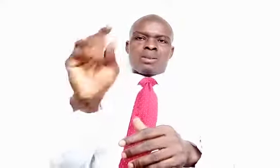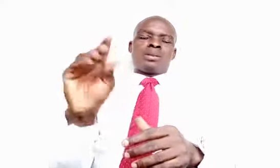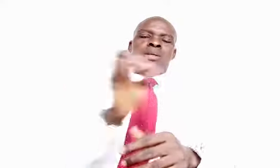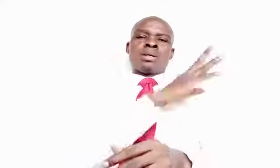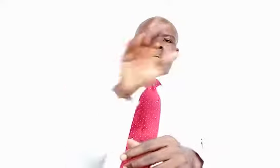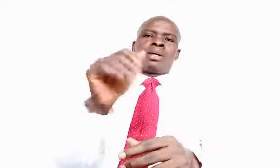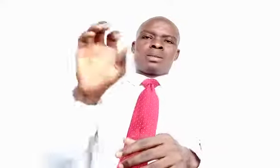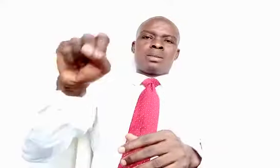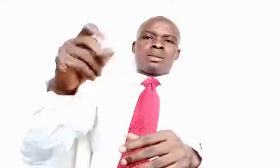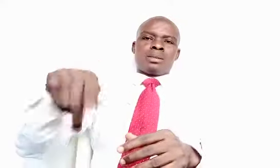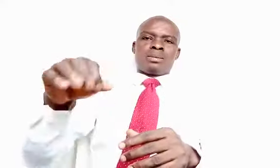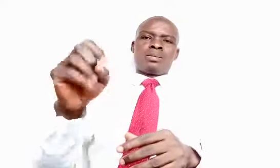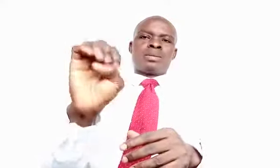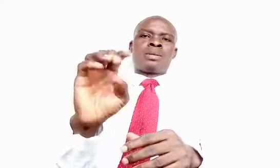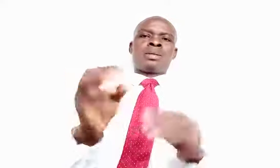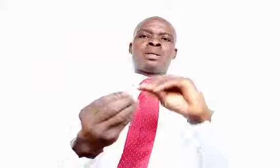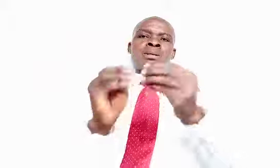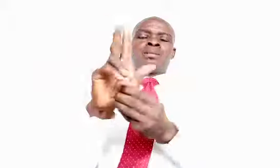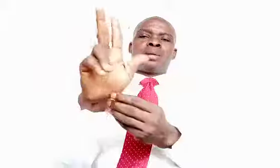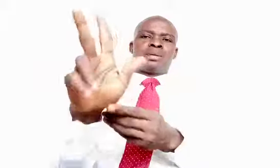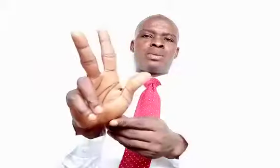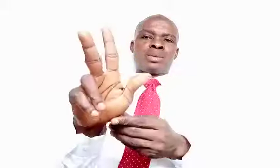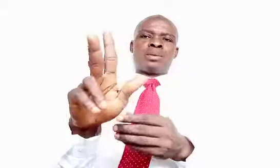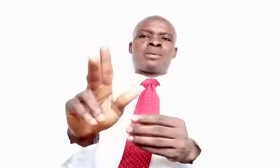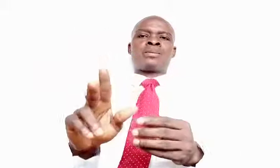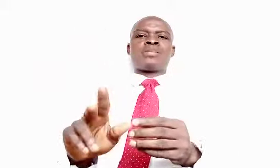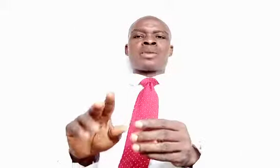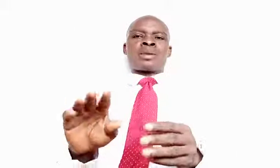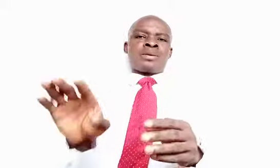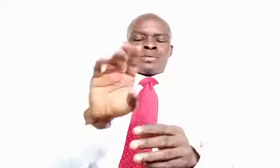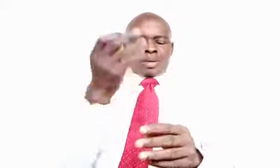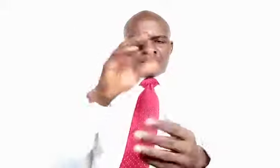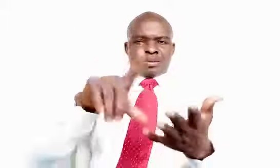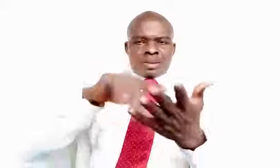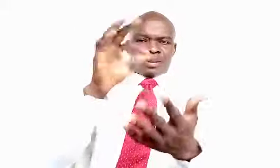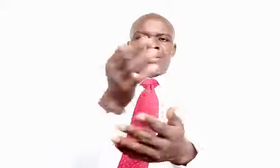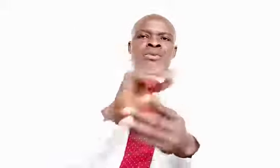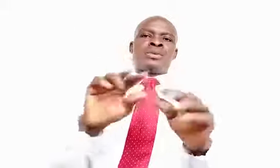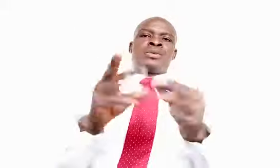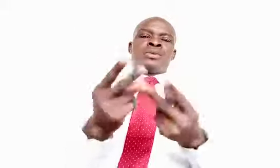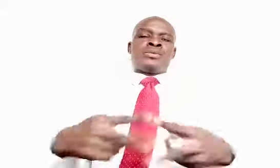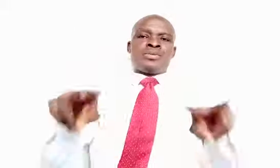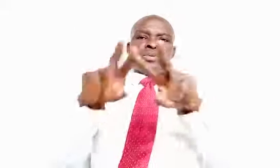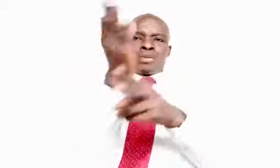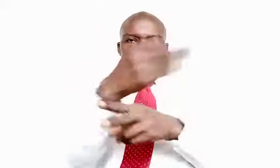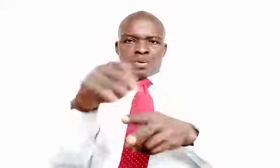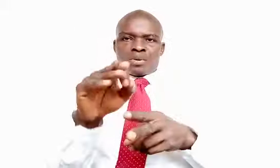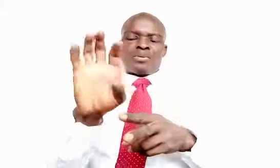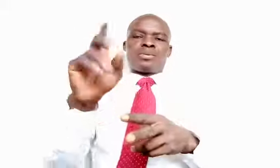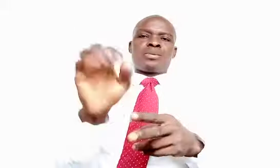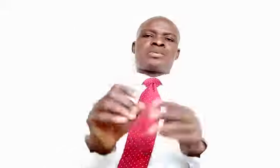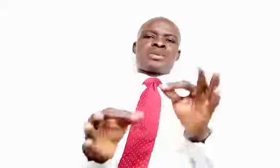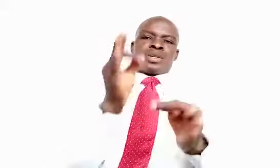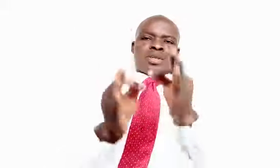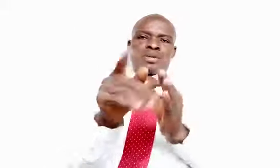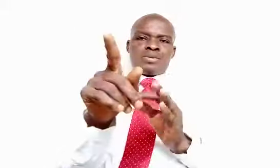sphere. 3. Find the volume of cube and cuboid. If you examine your